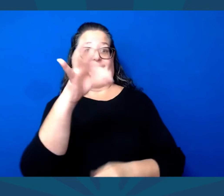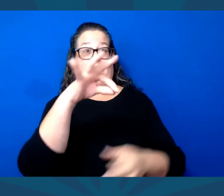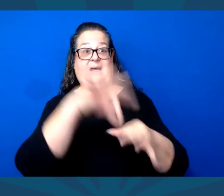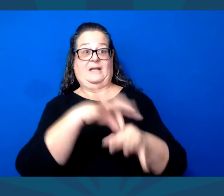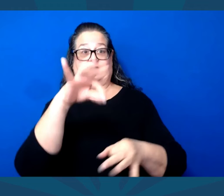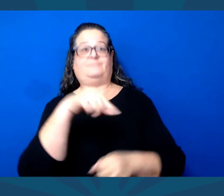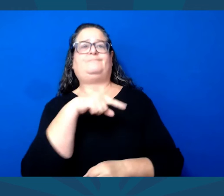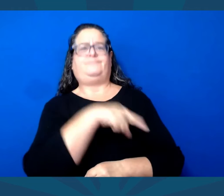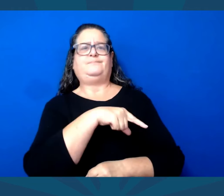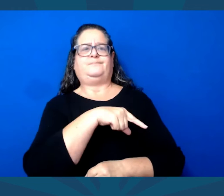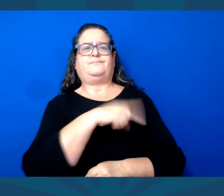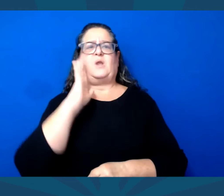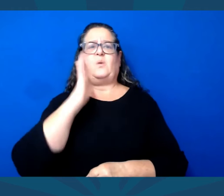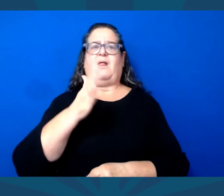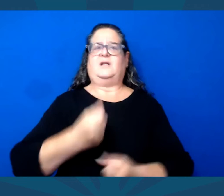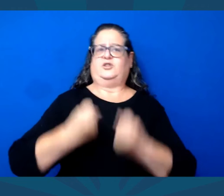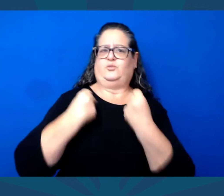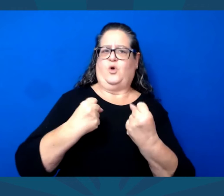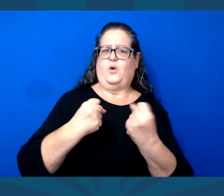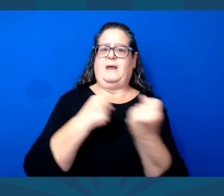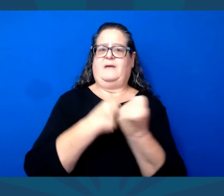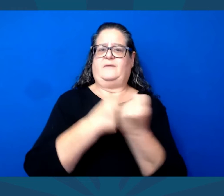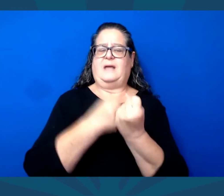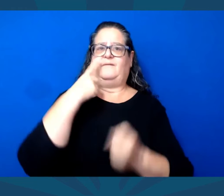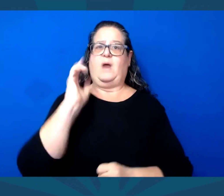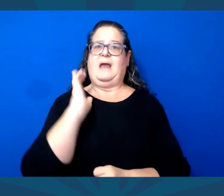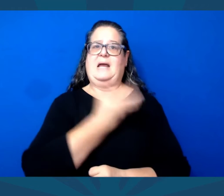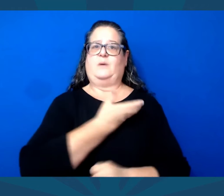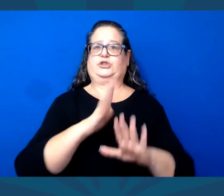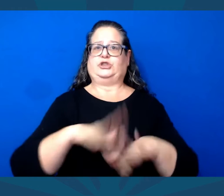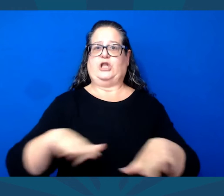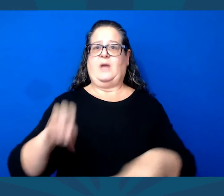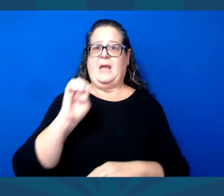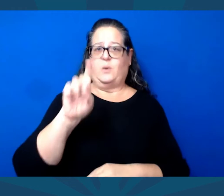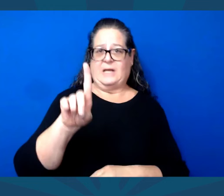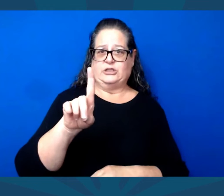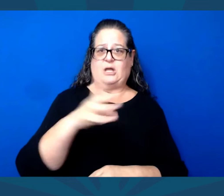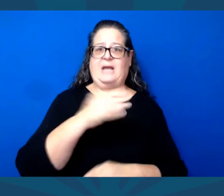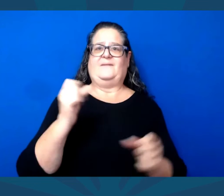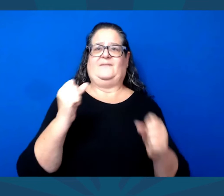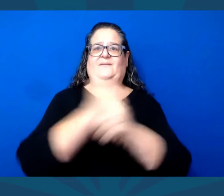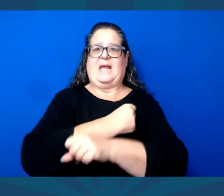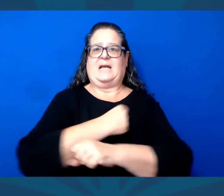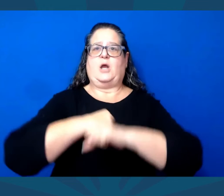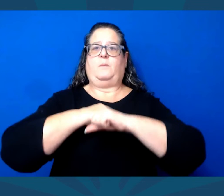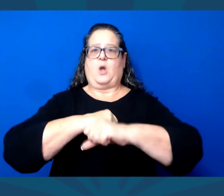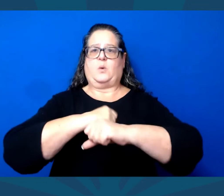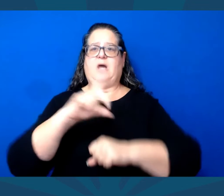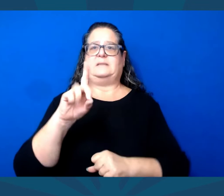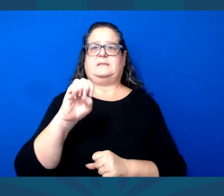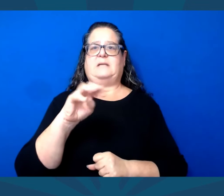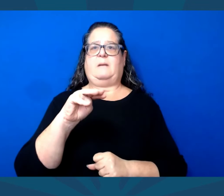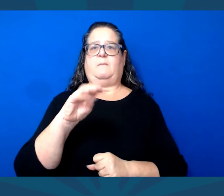challenges. When elected, I will be a strong advocate for our children's education and